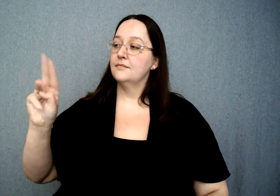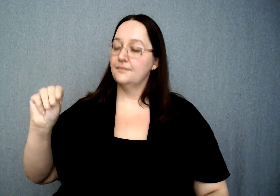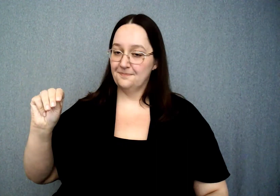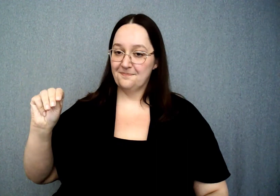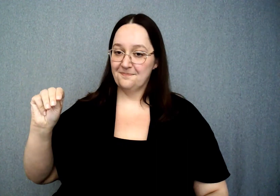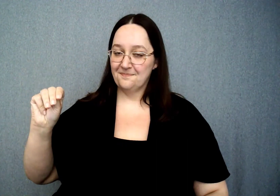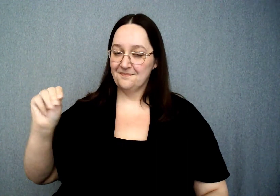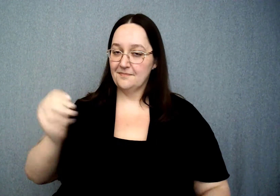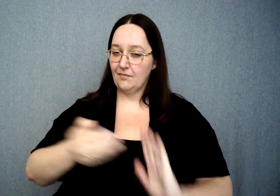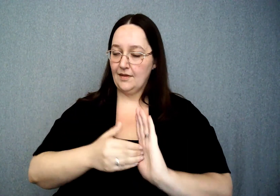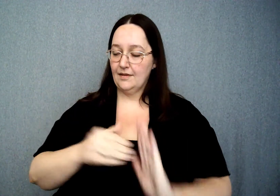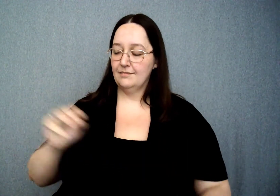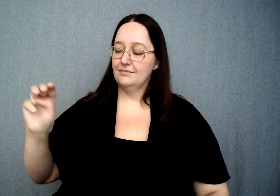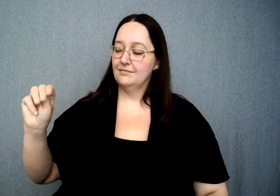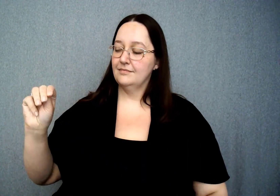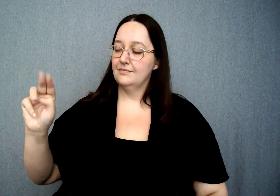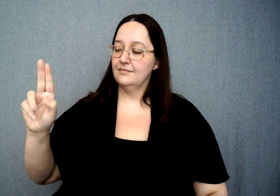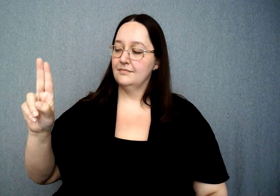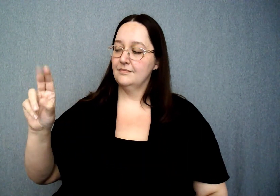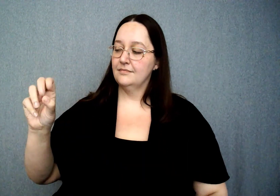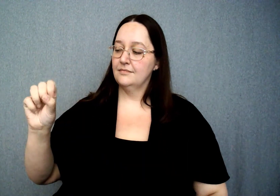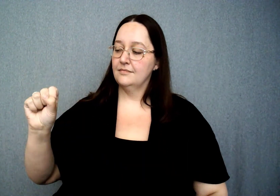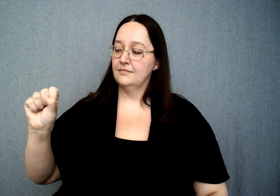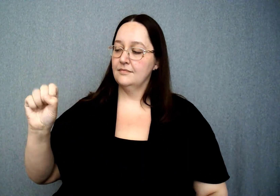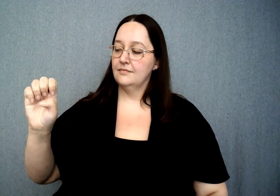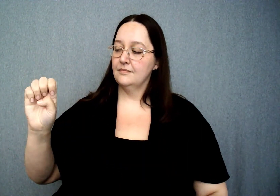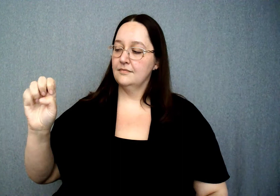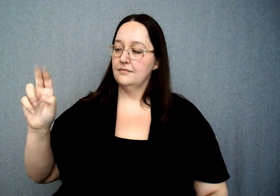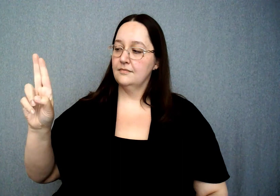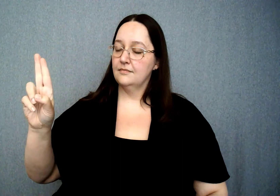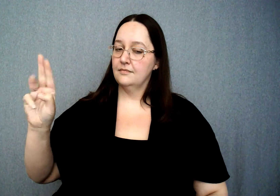museum. You can spell that again. Museum.